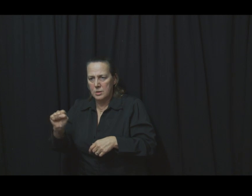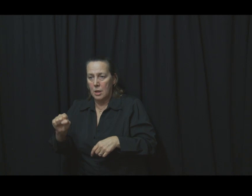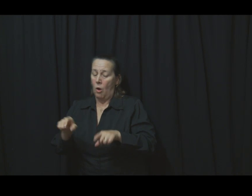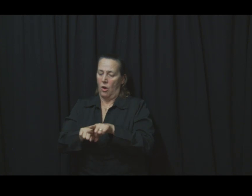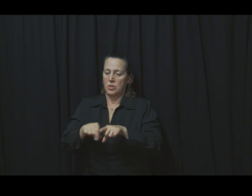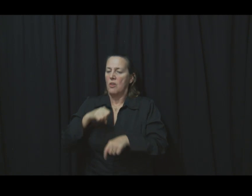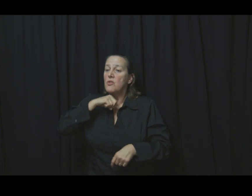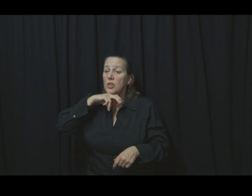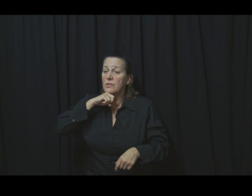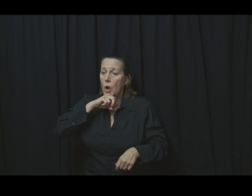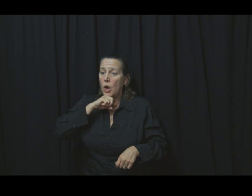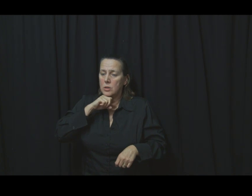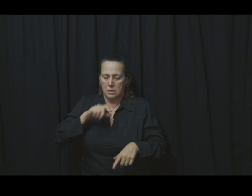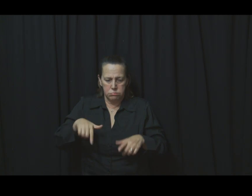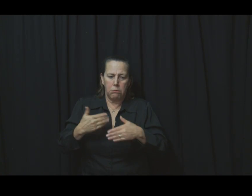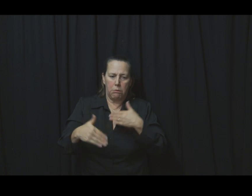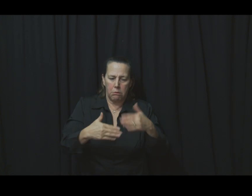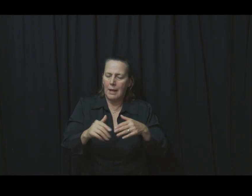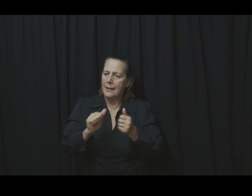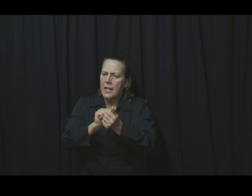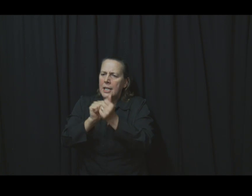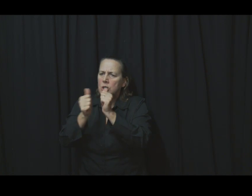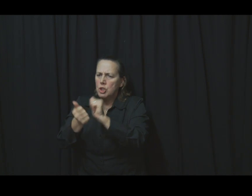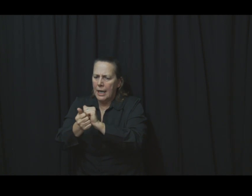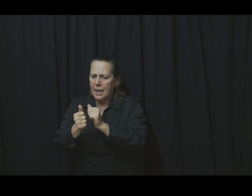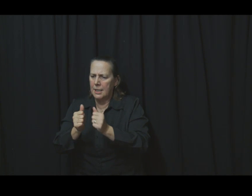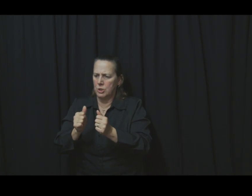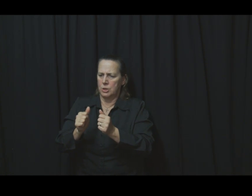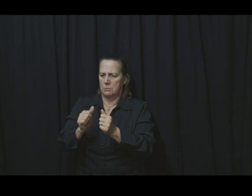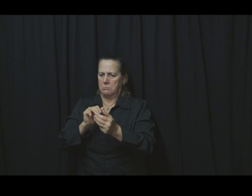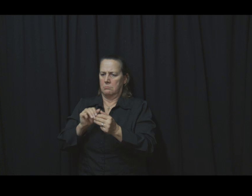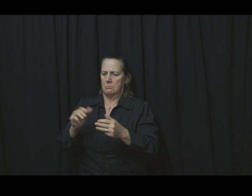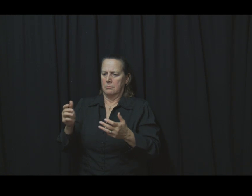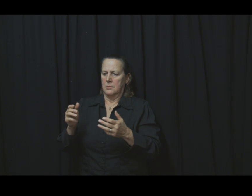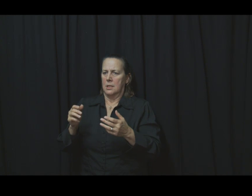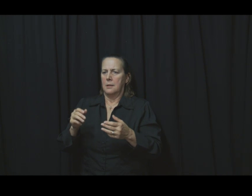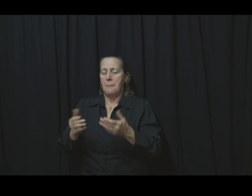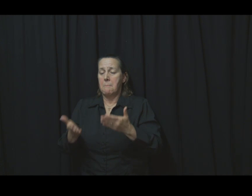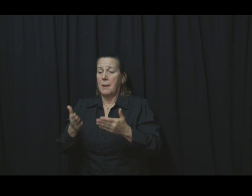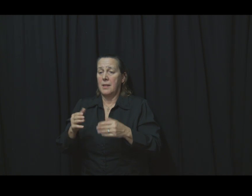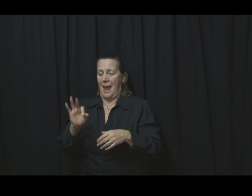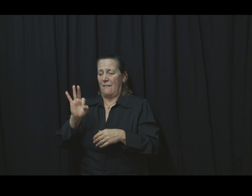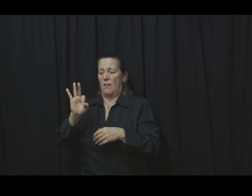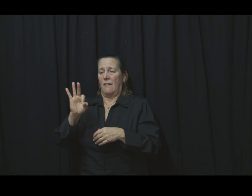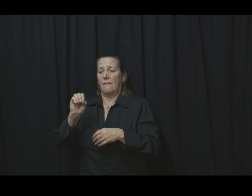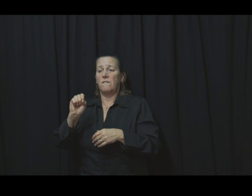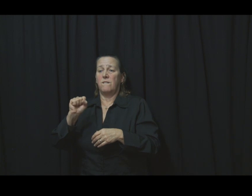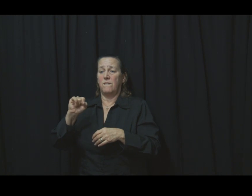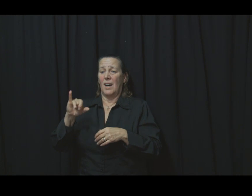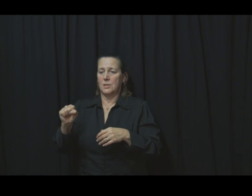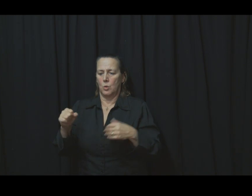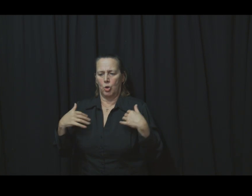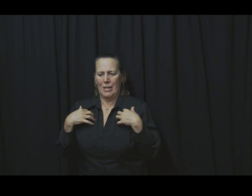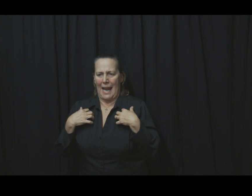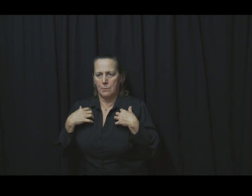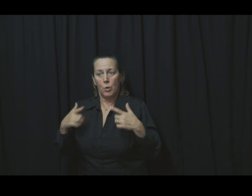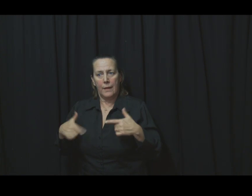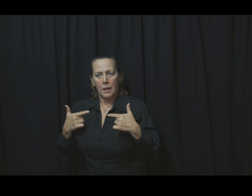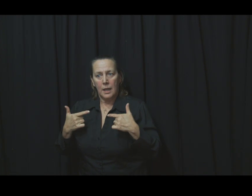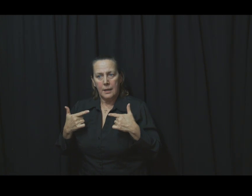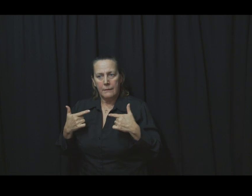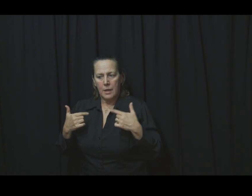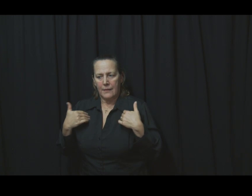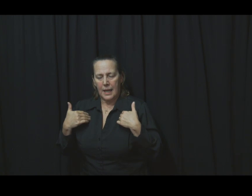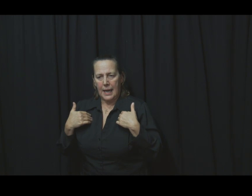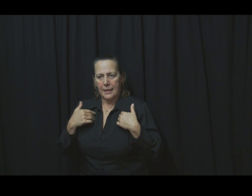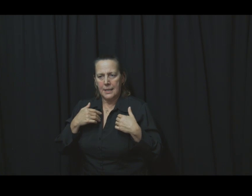so people wondered if there wasn't a fossil or an organism, an animal that had lived, that had